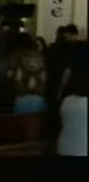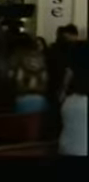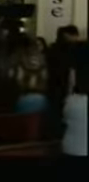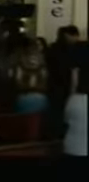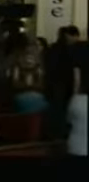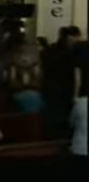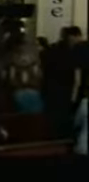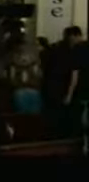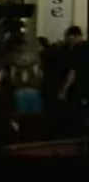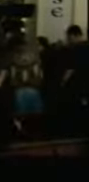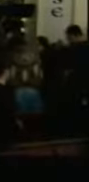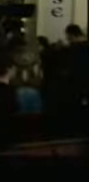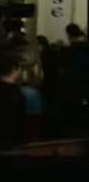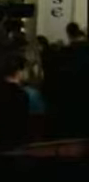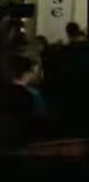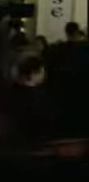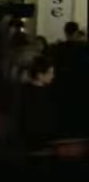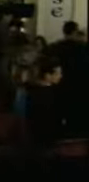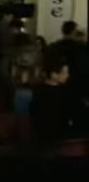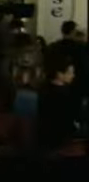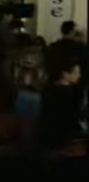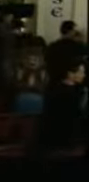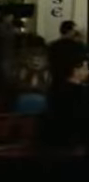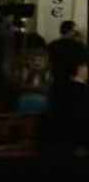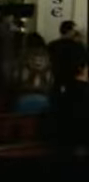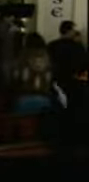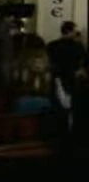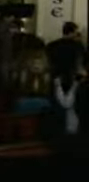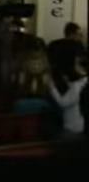you're broken into.